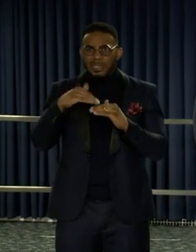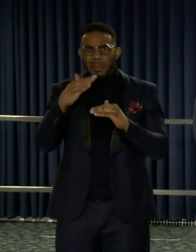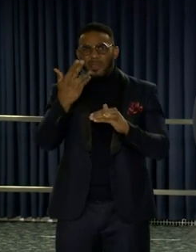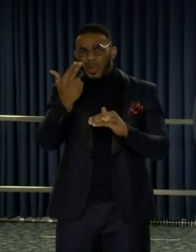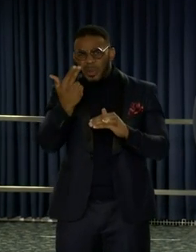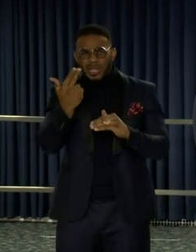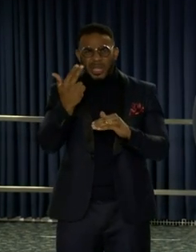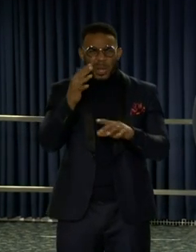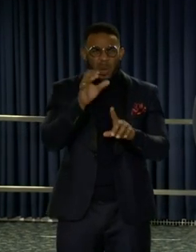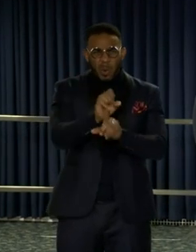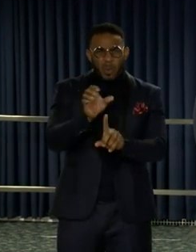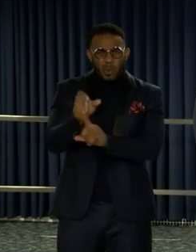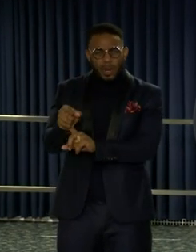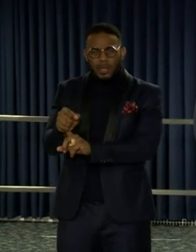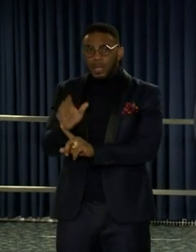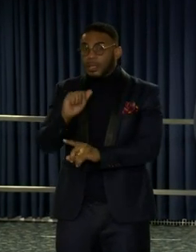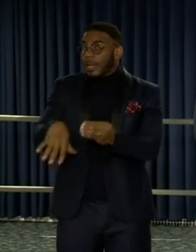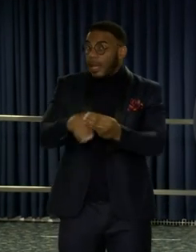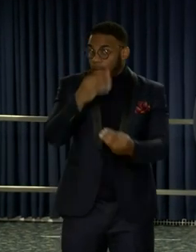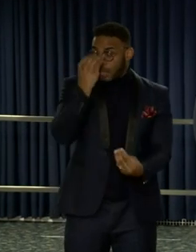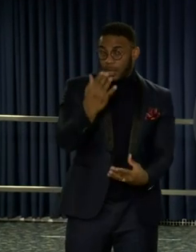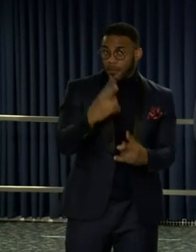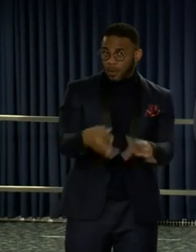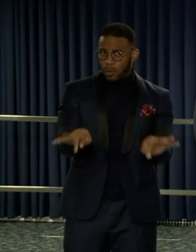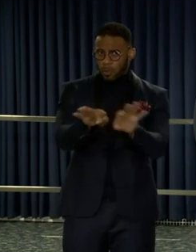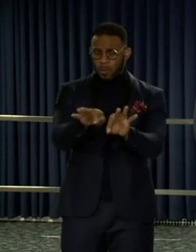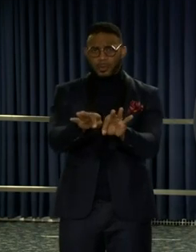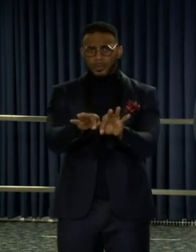just above 13 arrests. I should add a